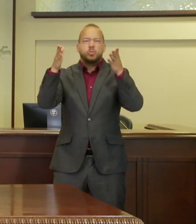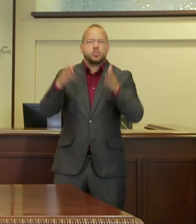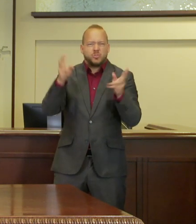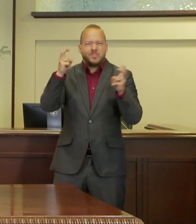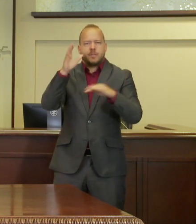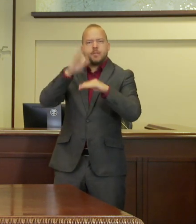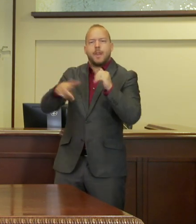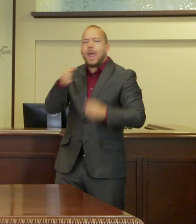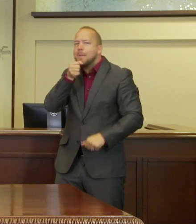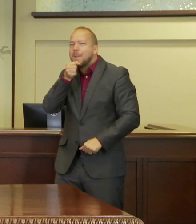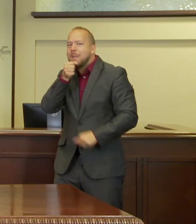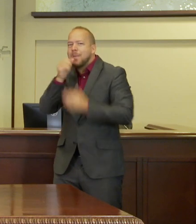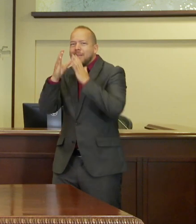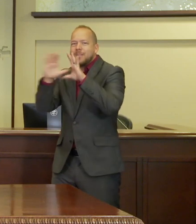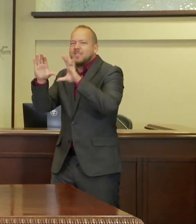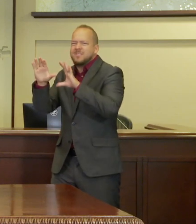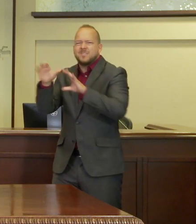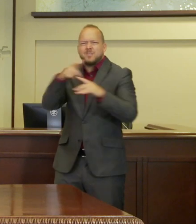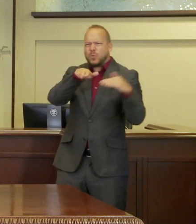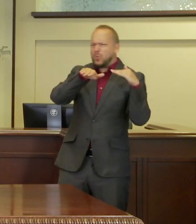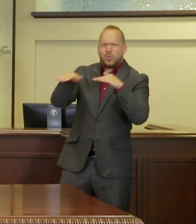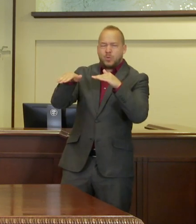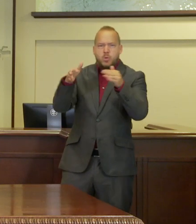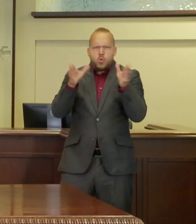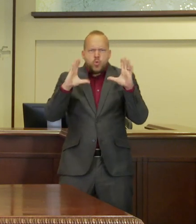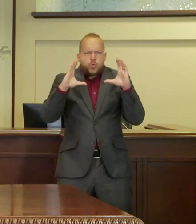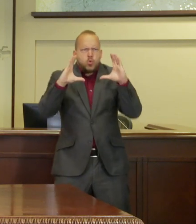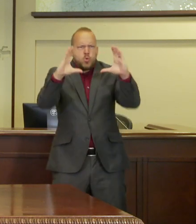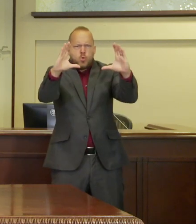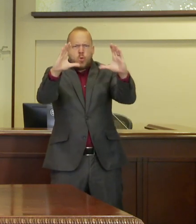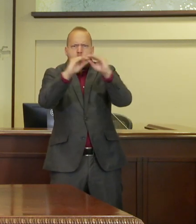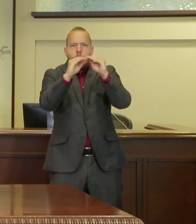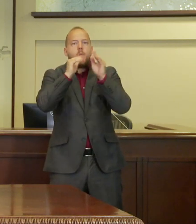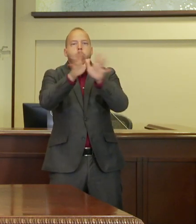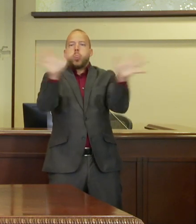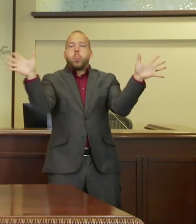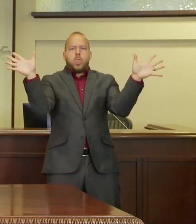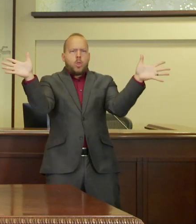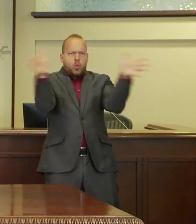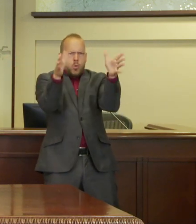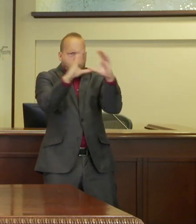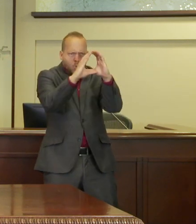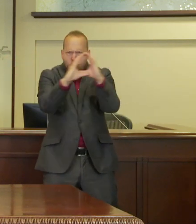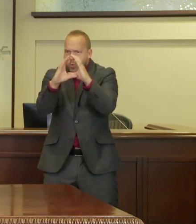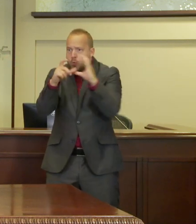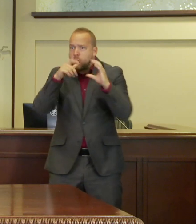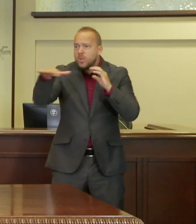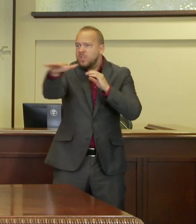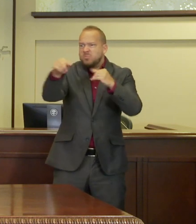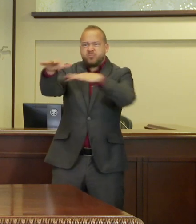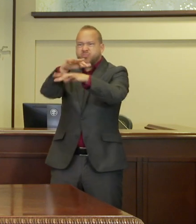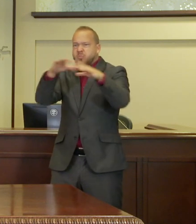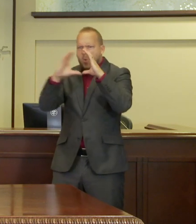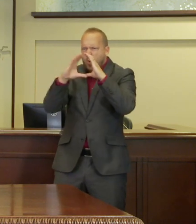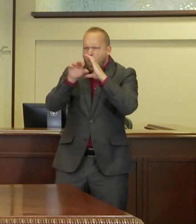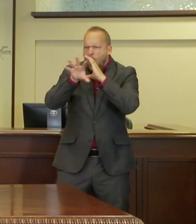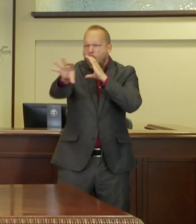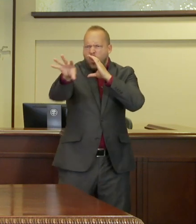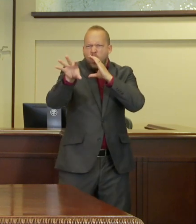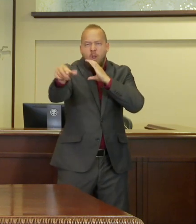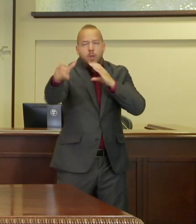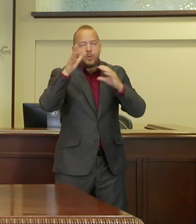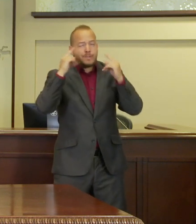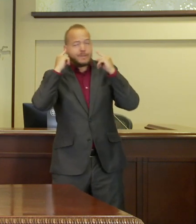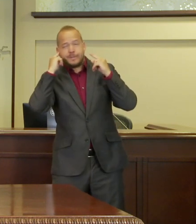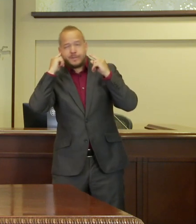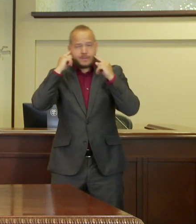to focus the sound when we give communications to the crowd. And we went to this device several years ago